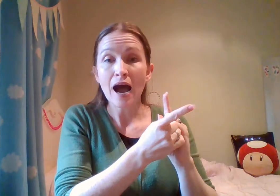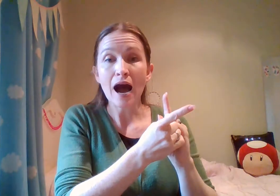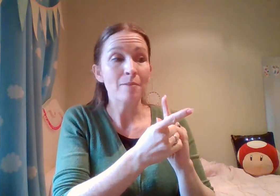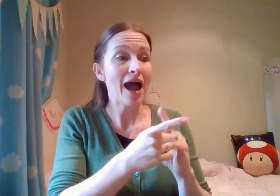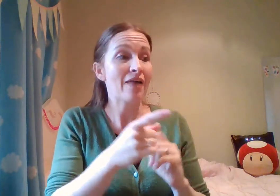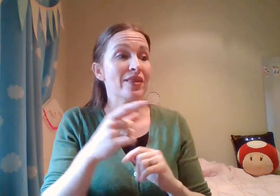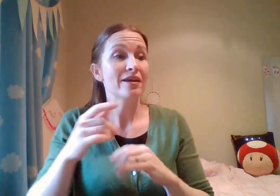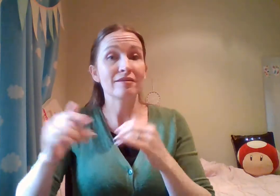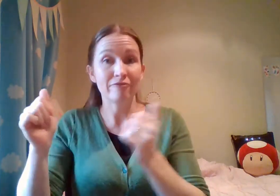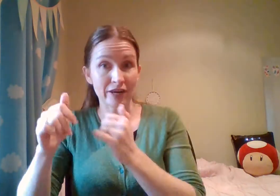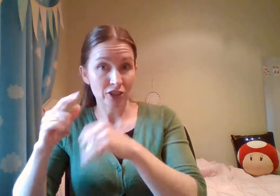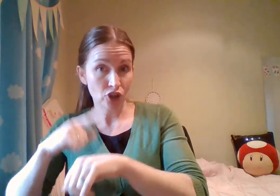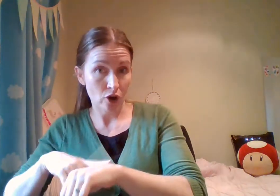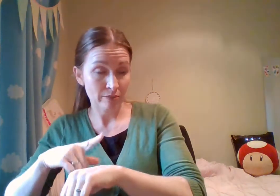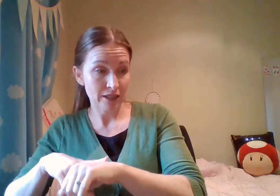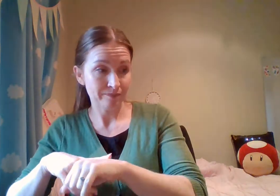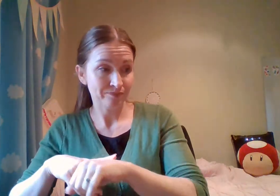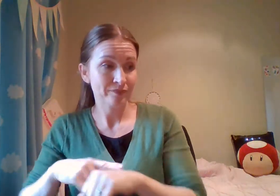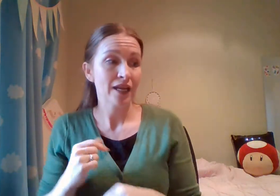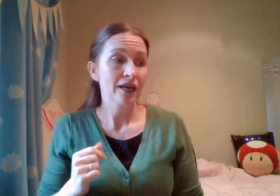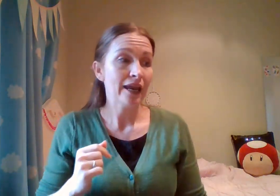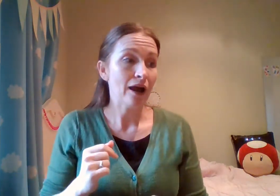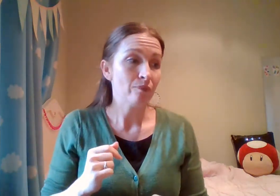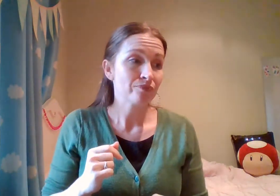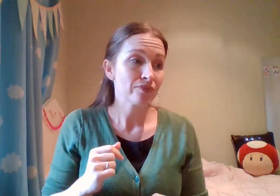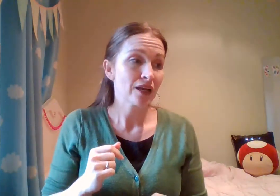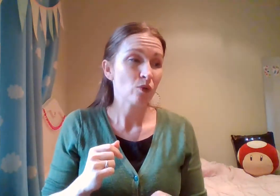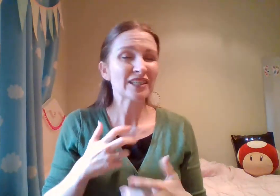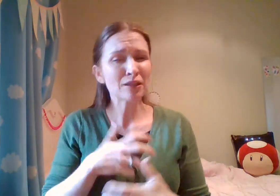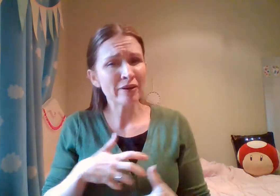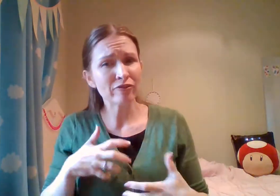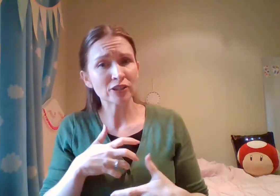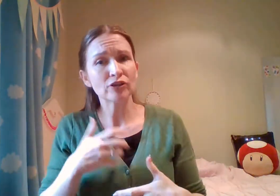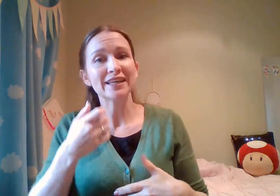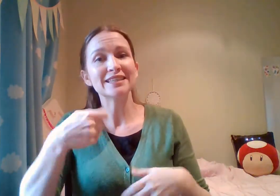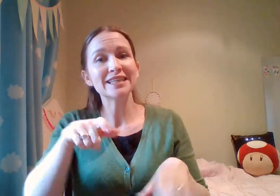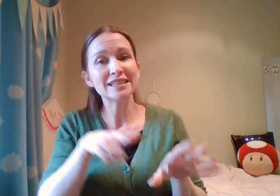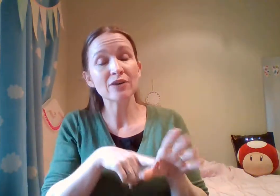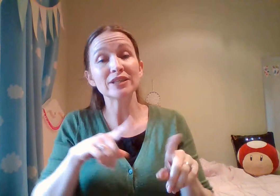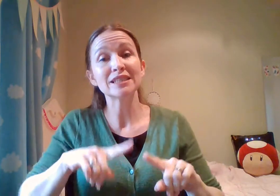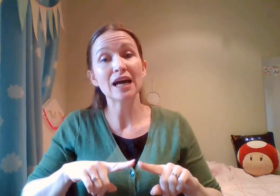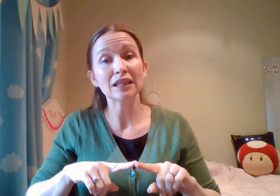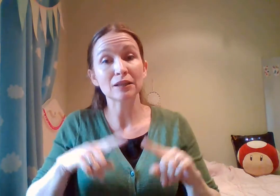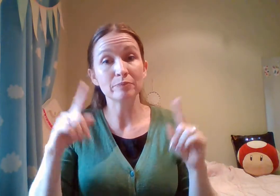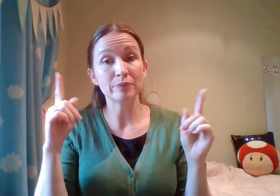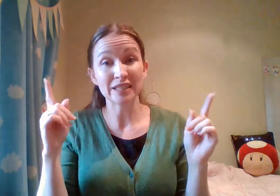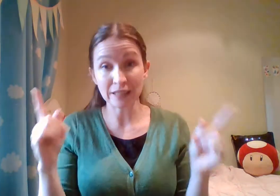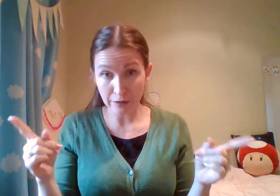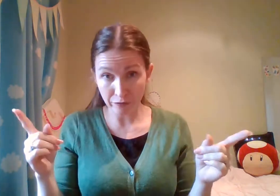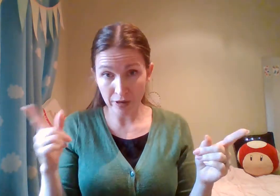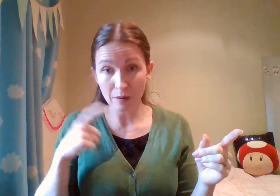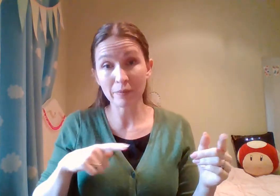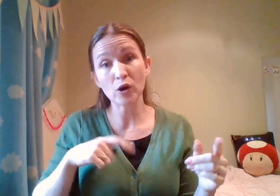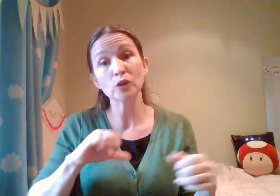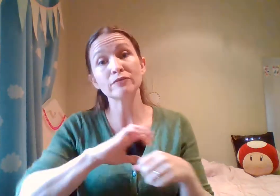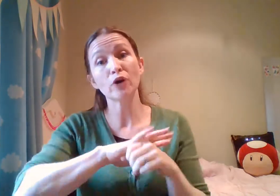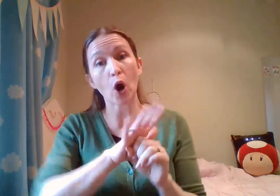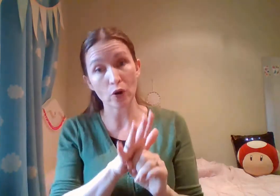and then finish times. Now, what's a little bit frustrating is this year it's a little bit different because of